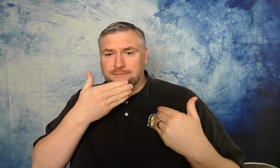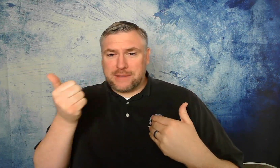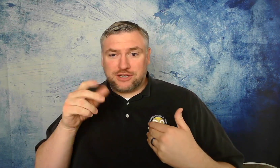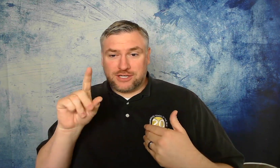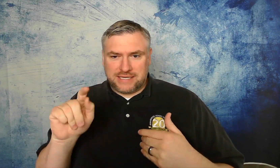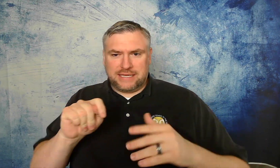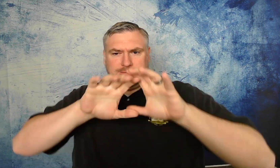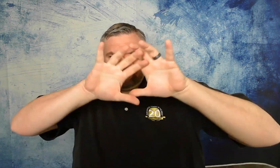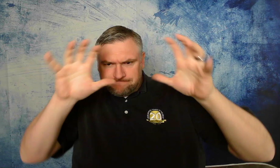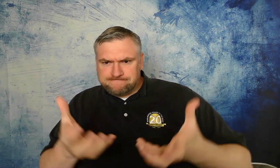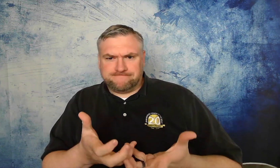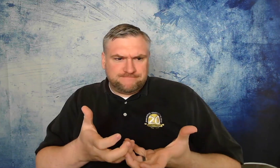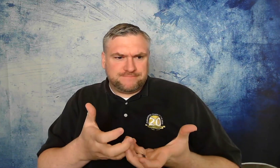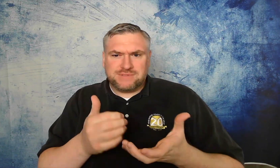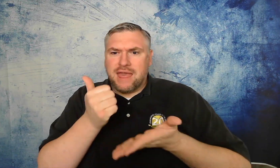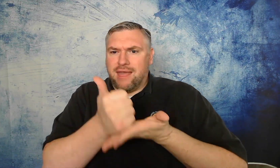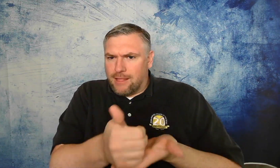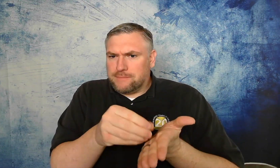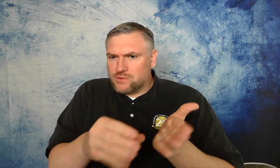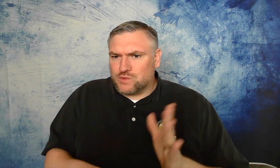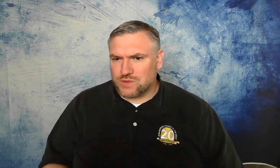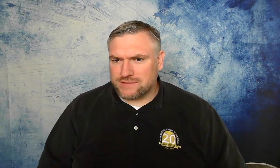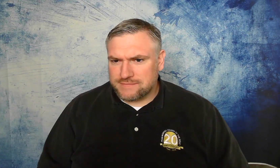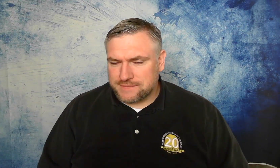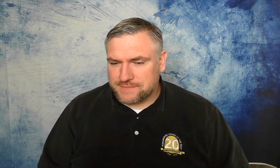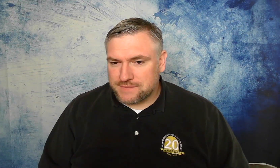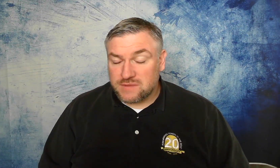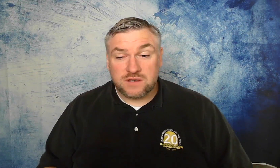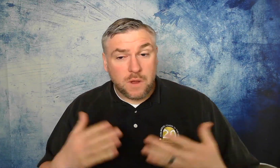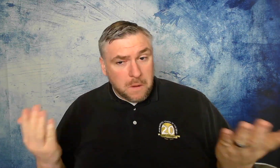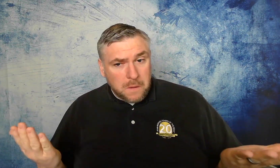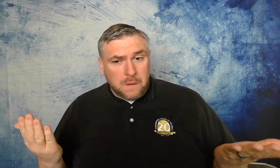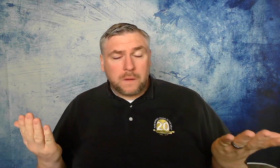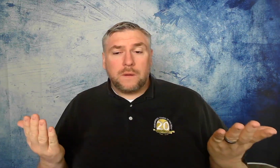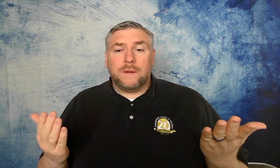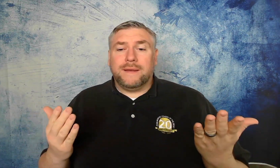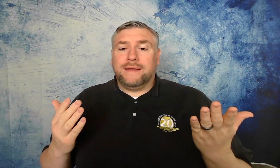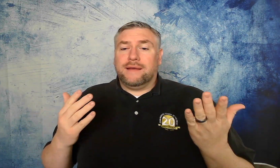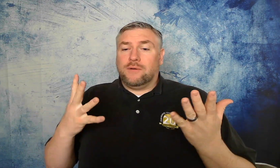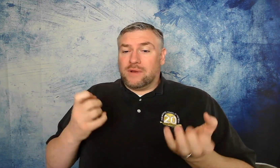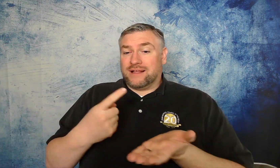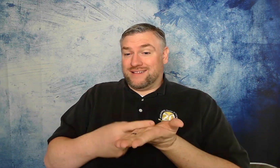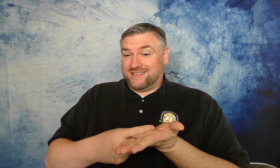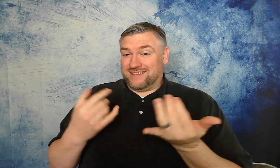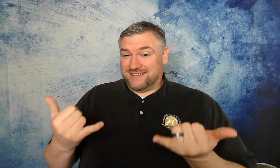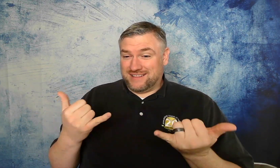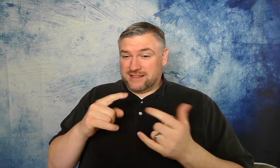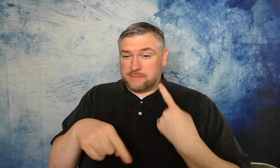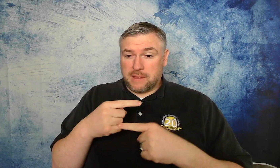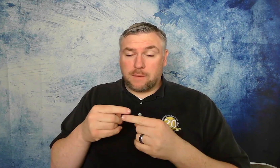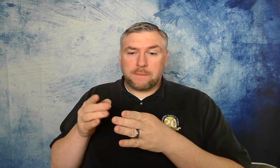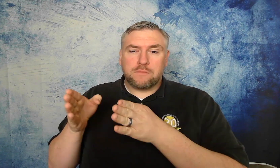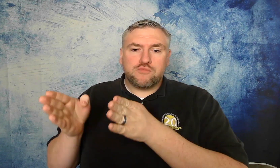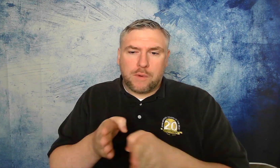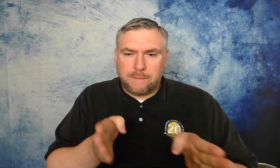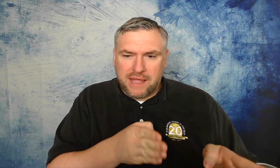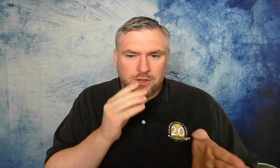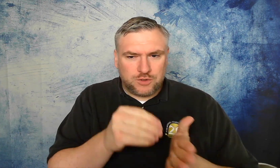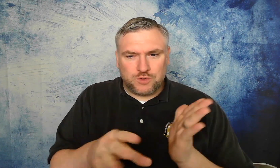student, have better data holistically to help the student. So, so today I want to discuss how to